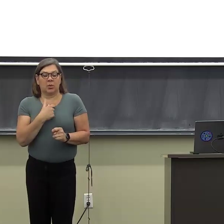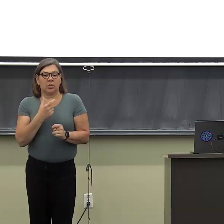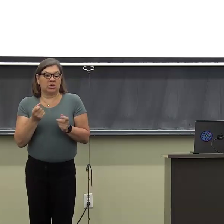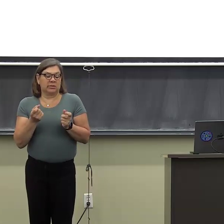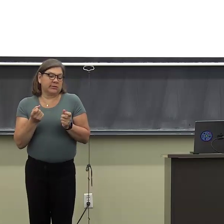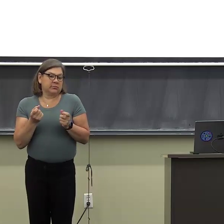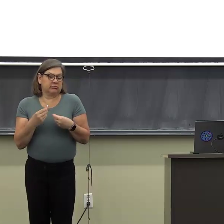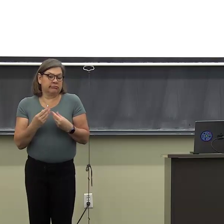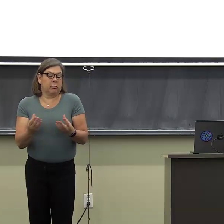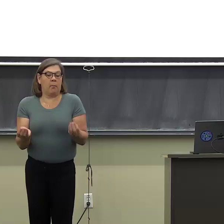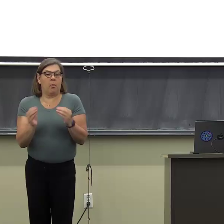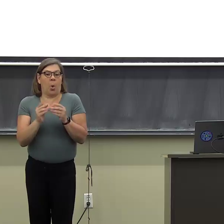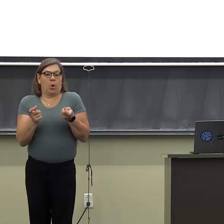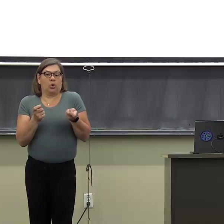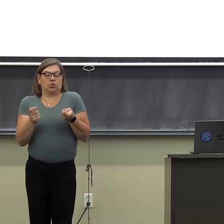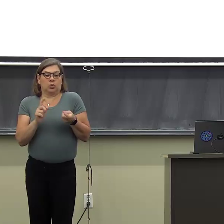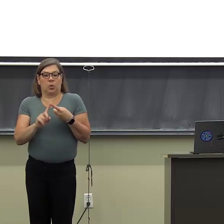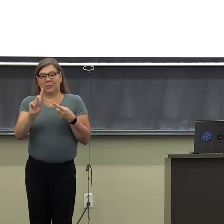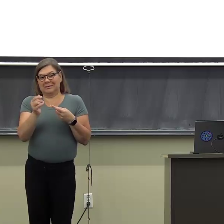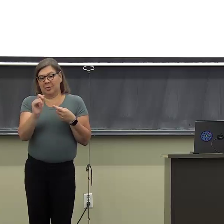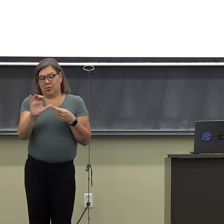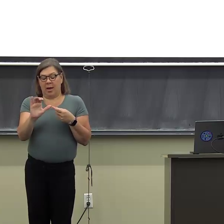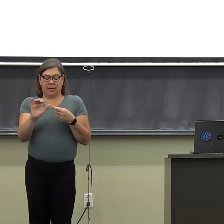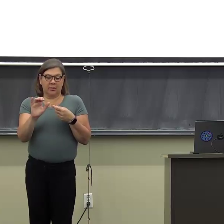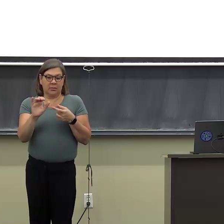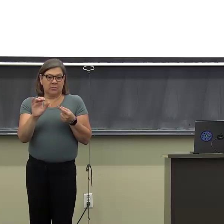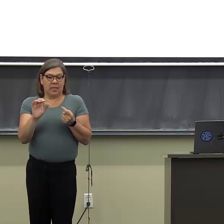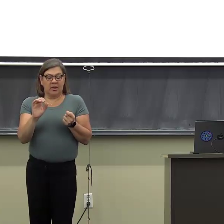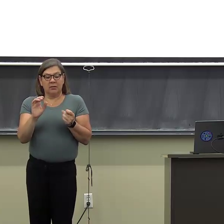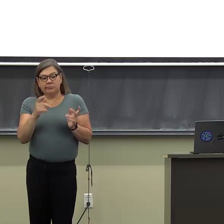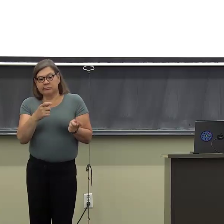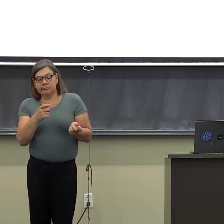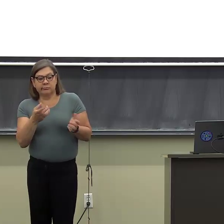a democratic perspective over the uptake and use of technologies.